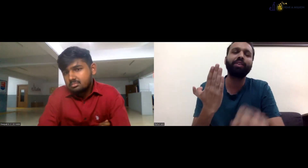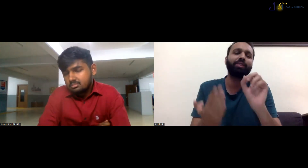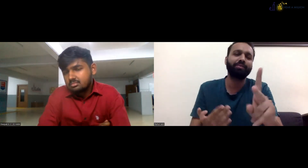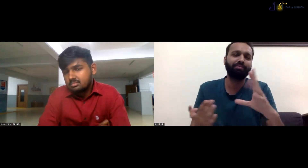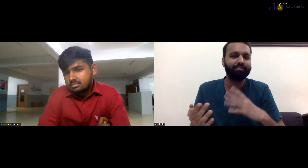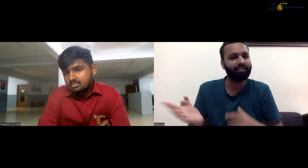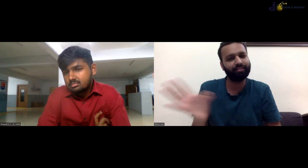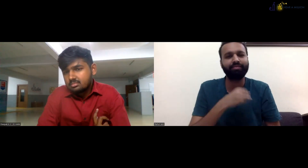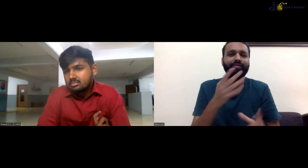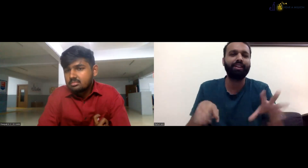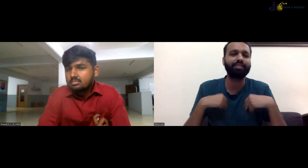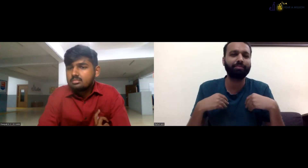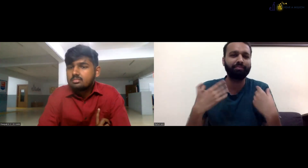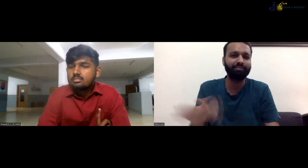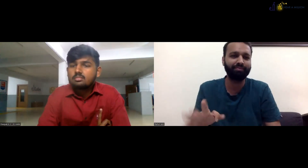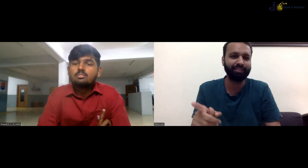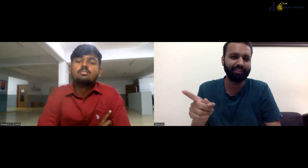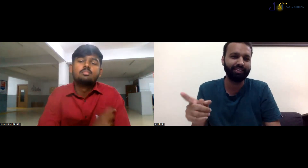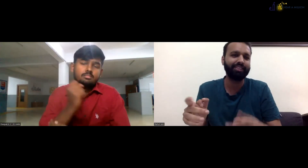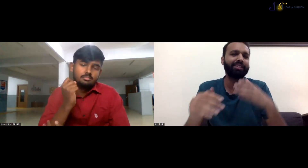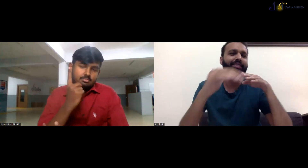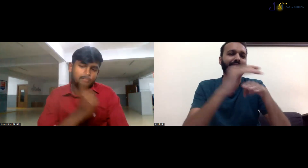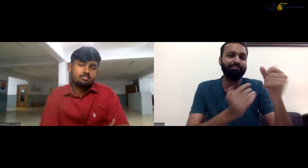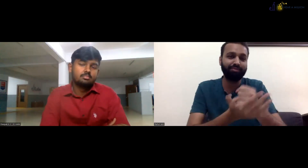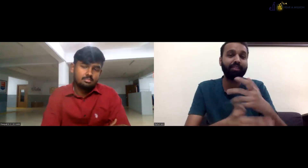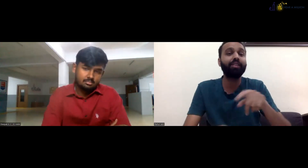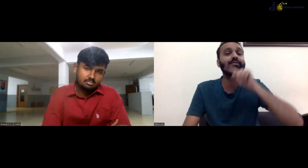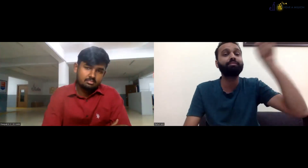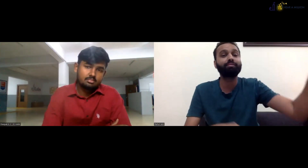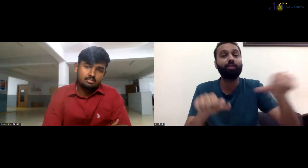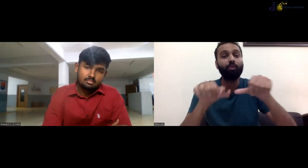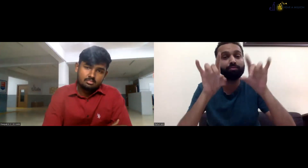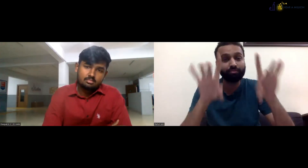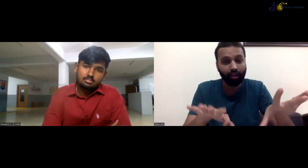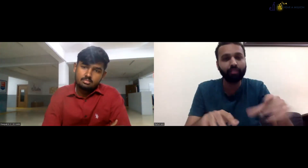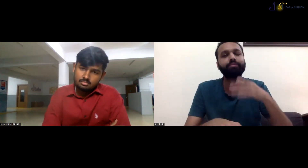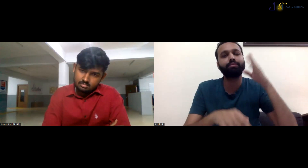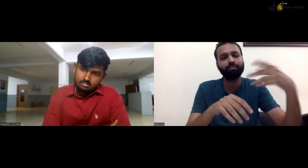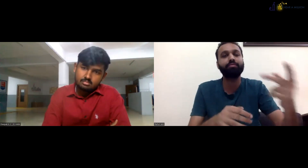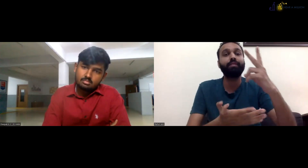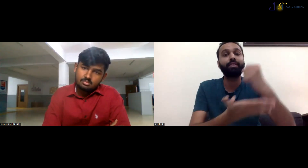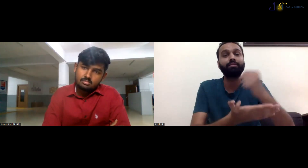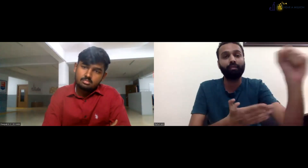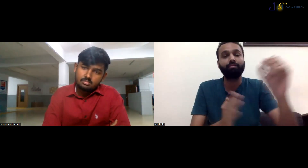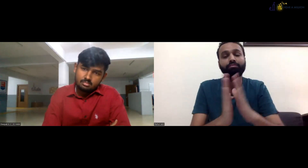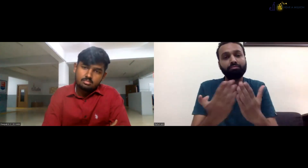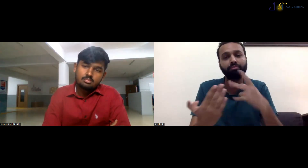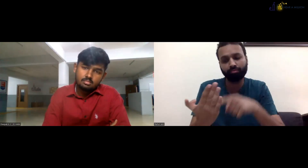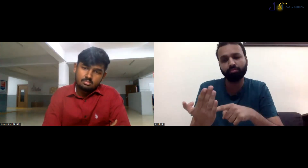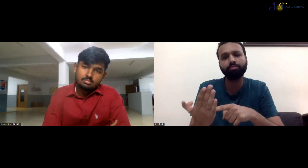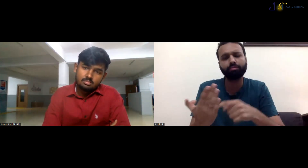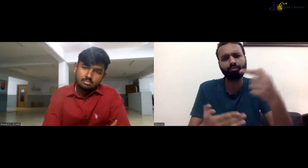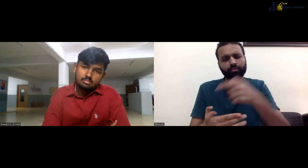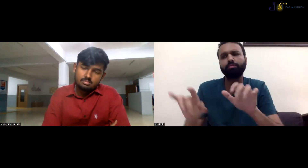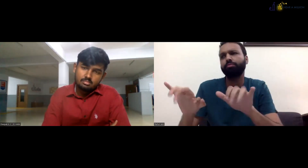them the invitation. So that's, satisfactory and they accept it. So I then get the visa. So when I went to Australia